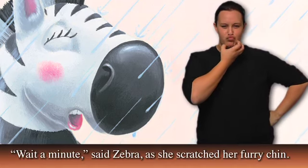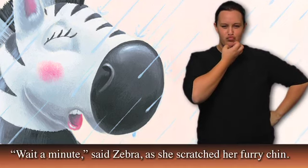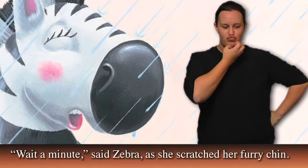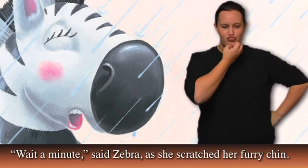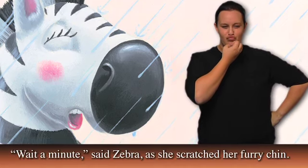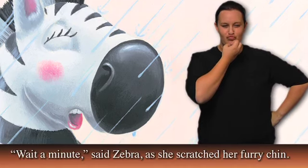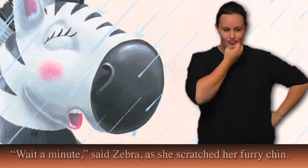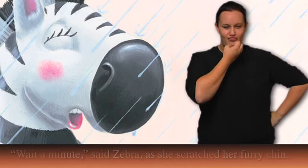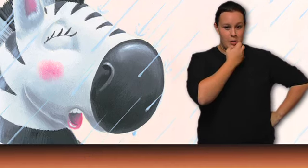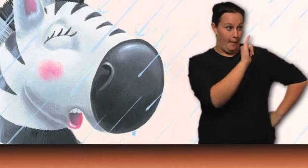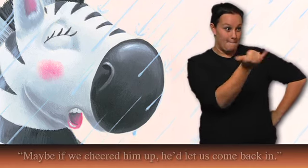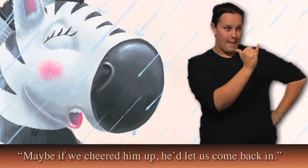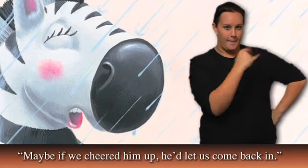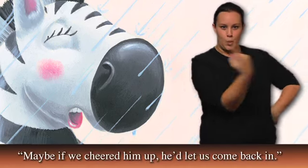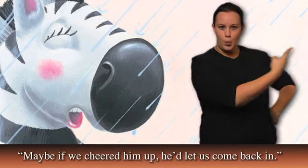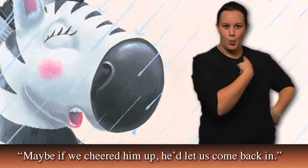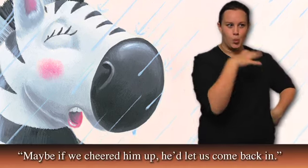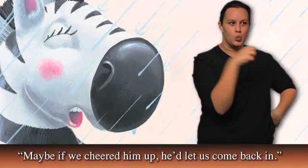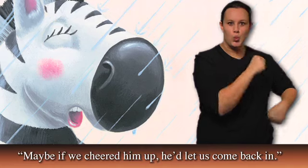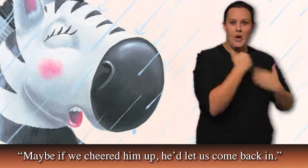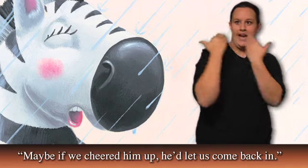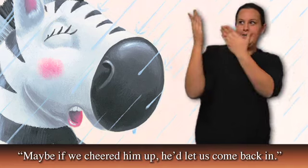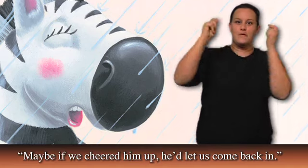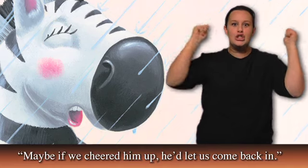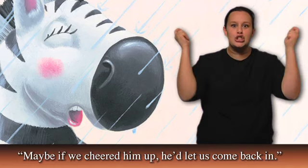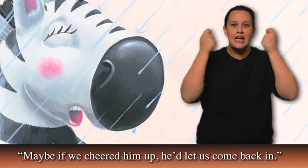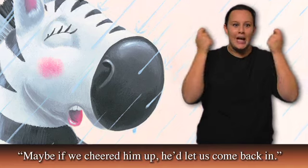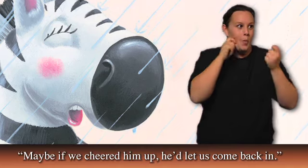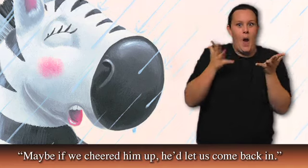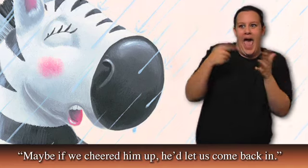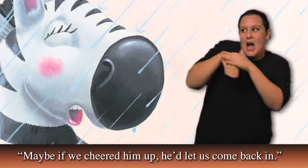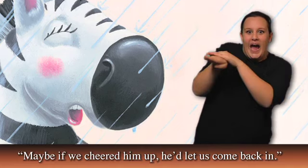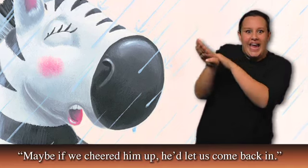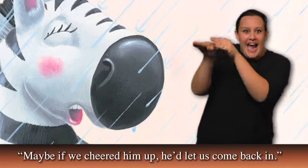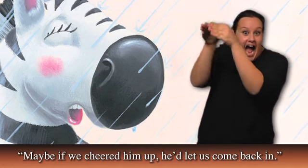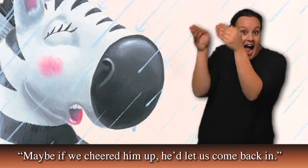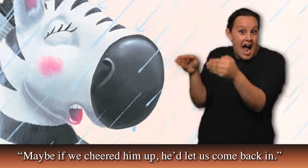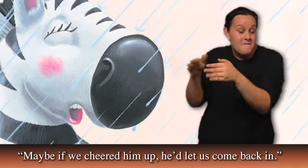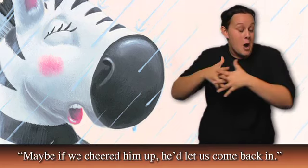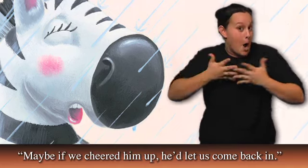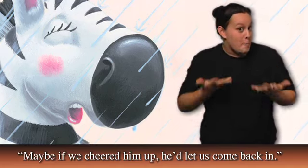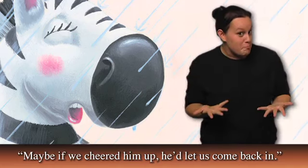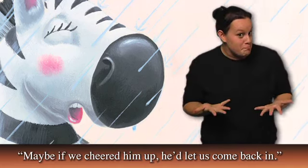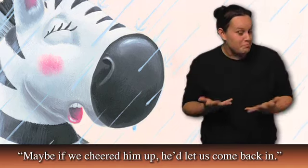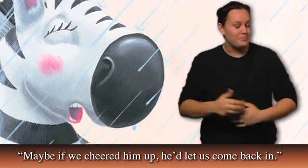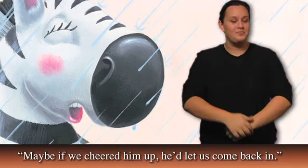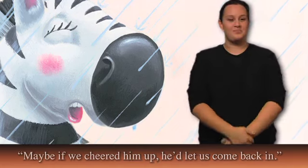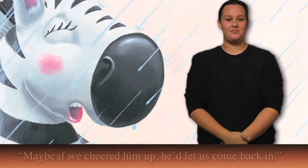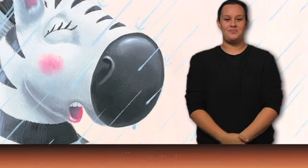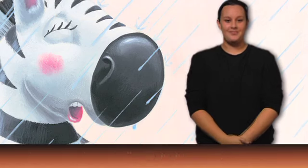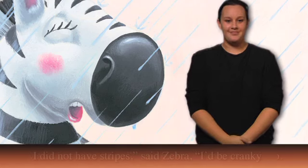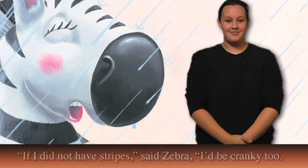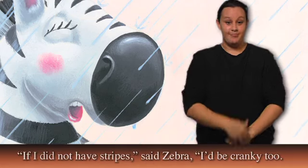as she scratched her furry chin maybe if we cheered him up he'd let us come back in